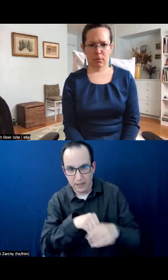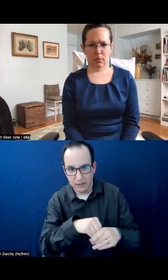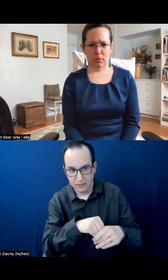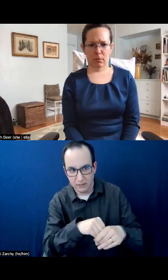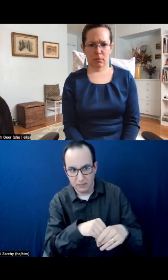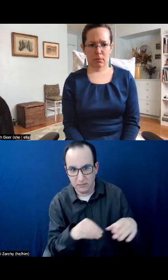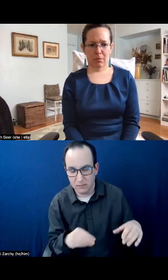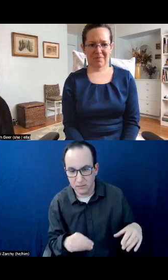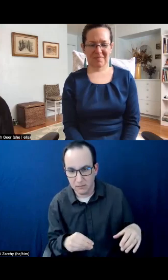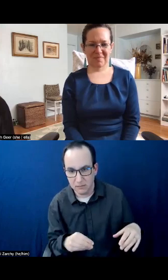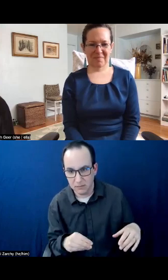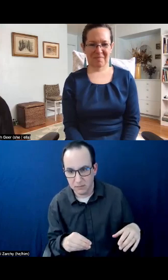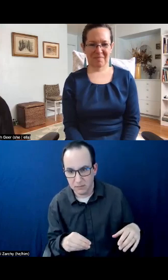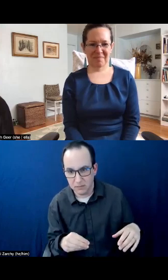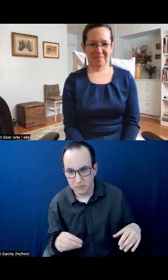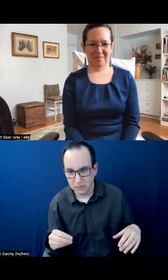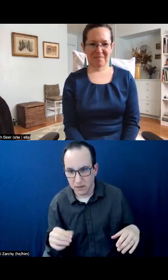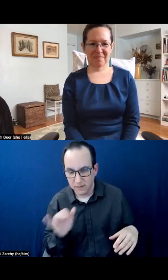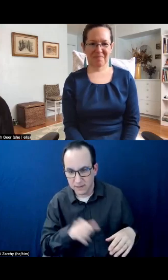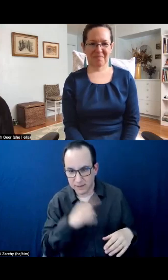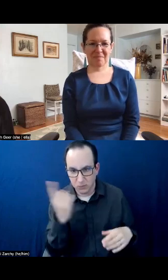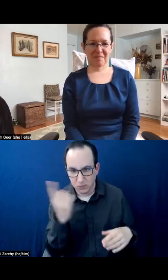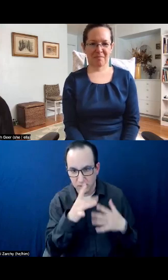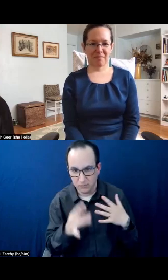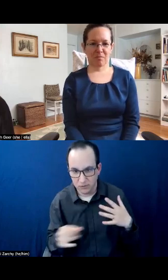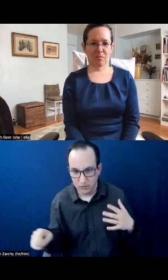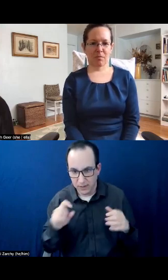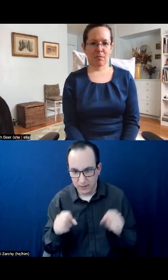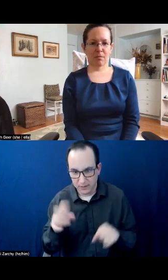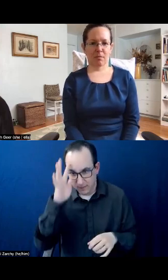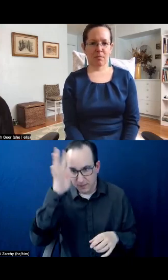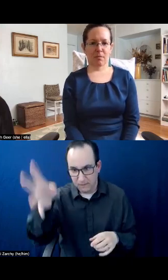they immediately put it inside of the box.